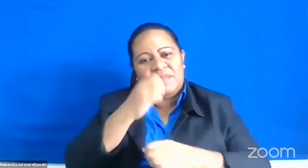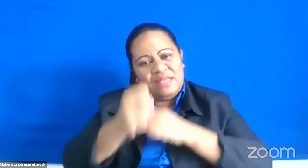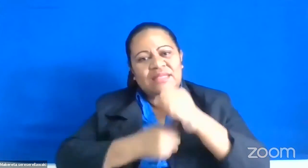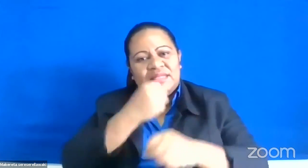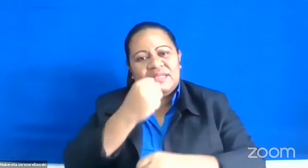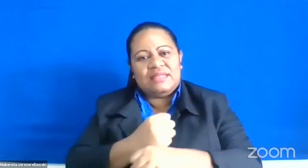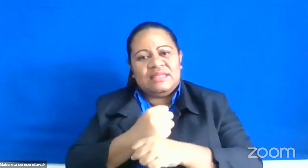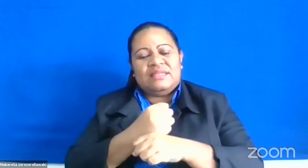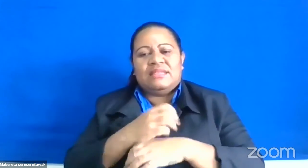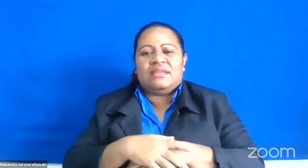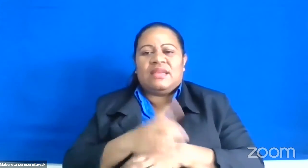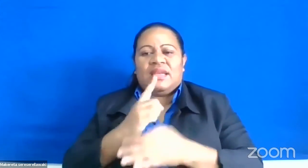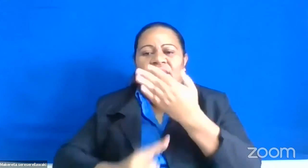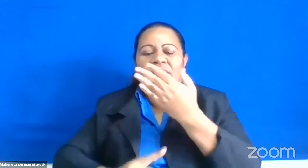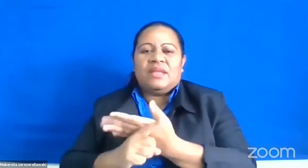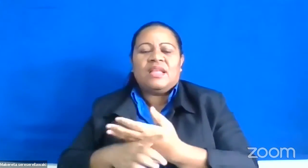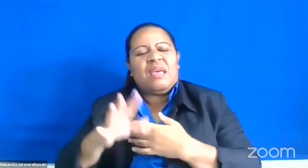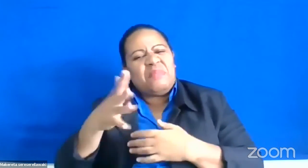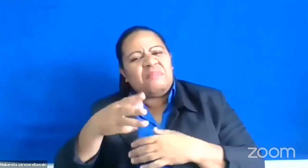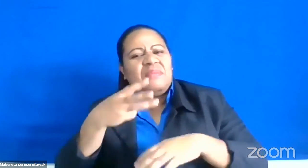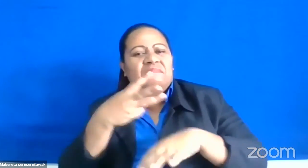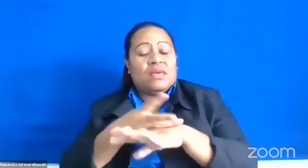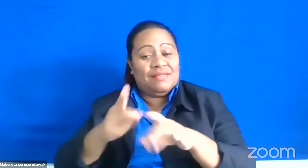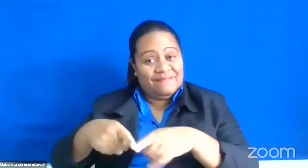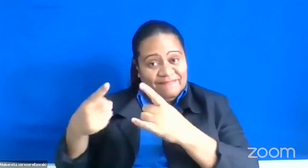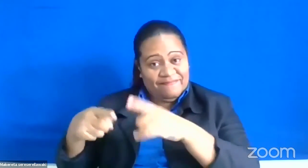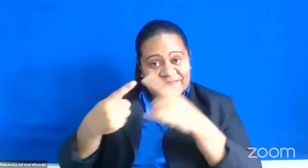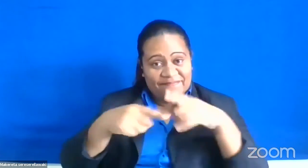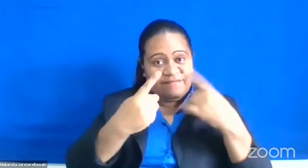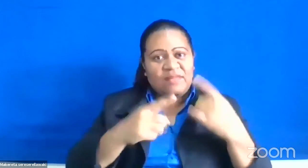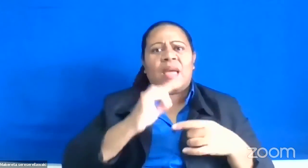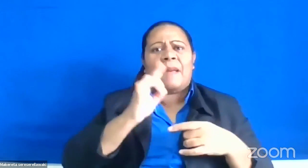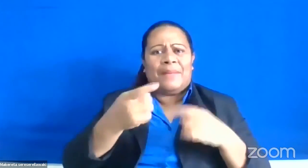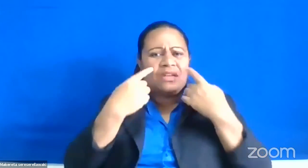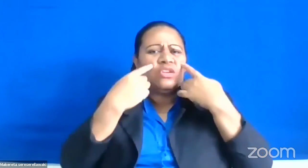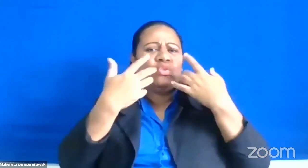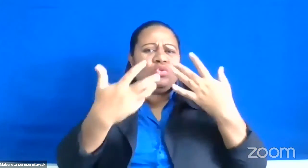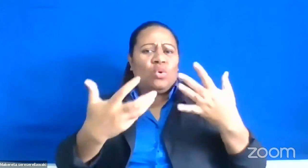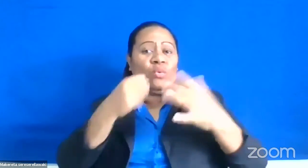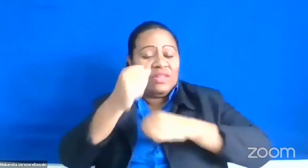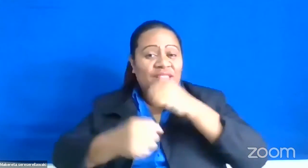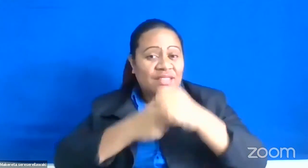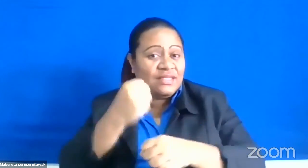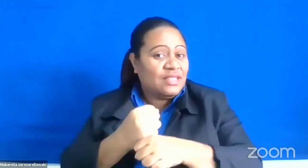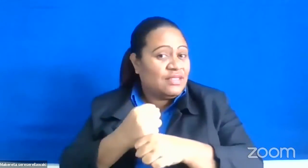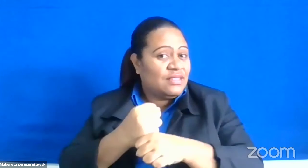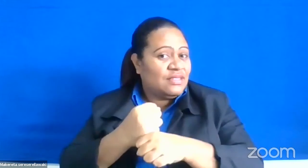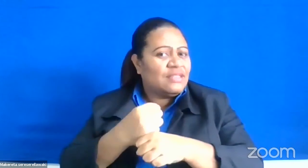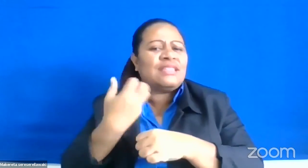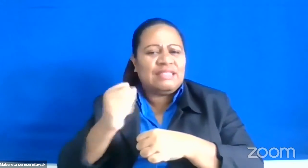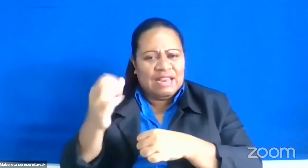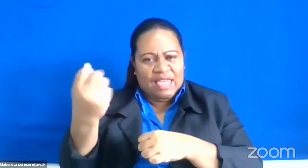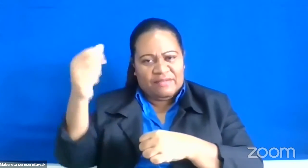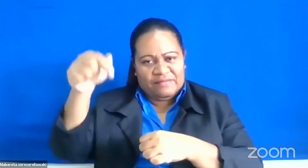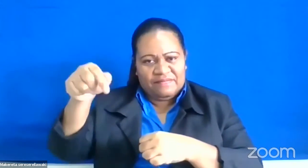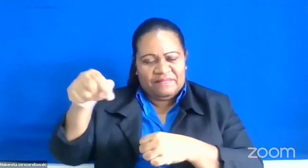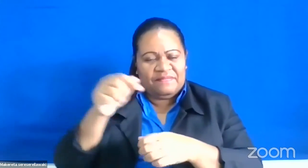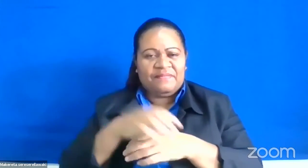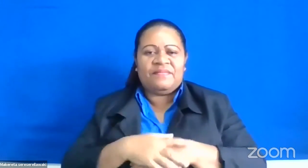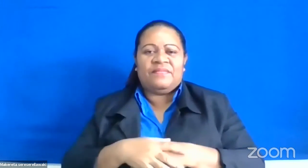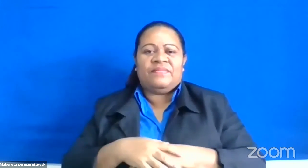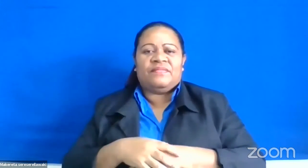maybe the month is different but the but the indicators for the seasons uh is still there so uh they they are